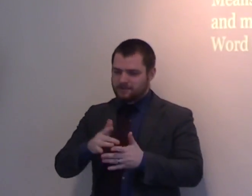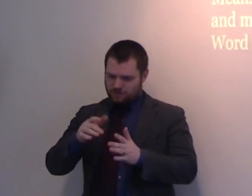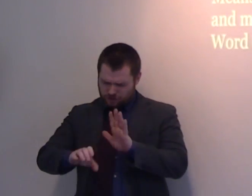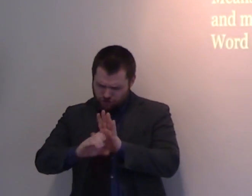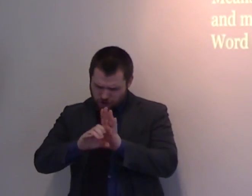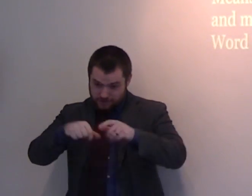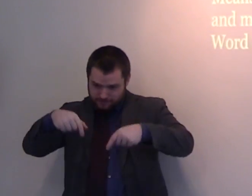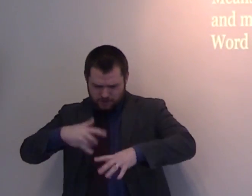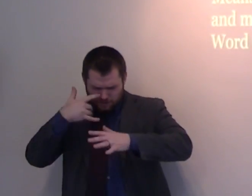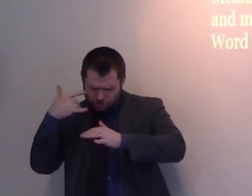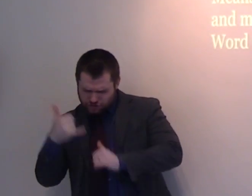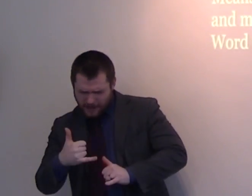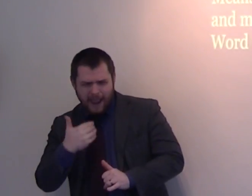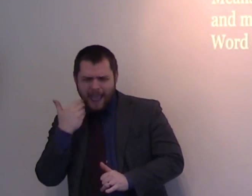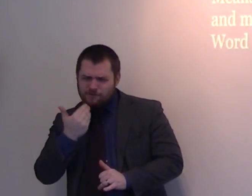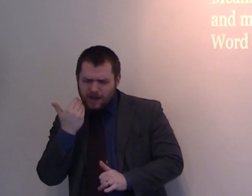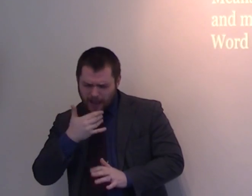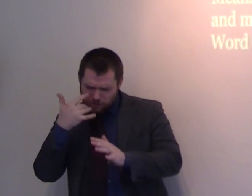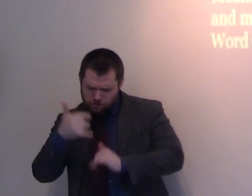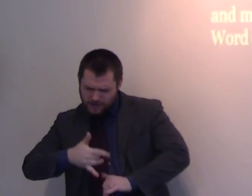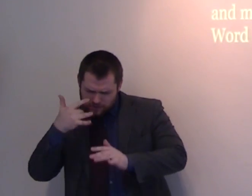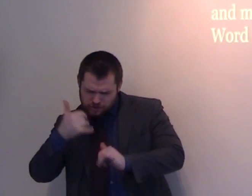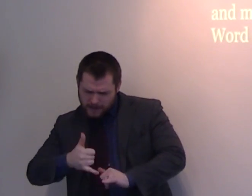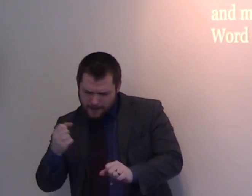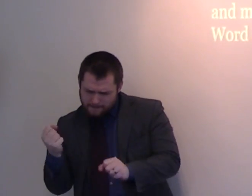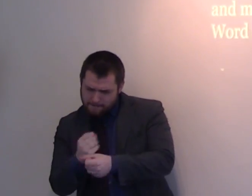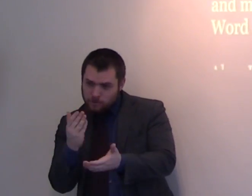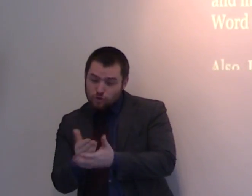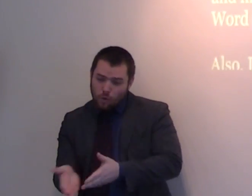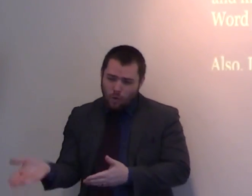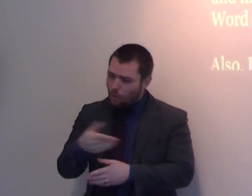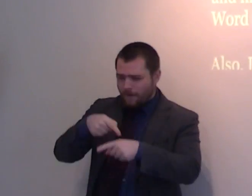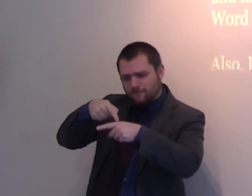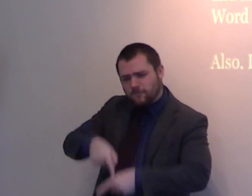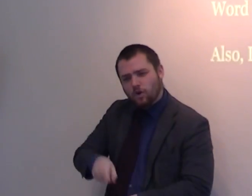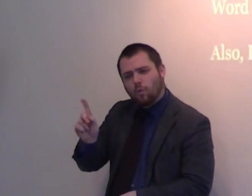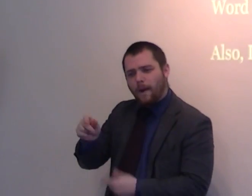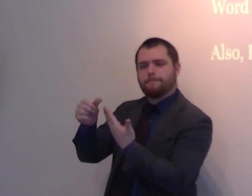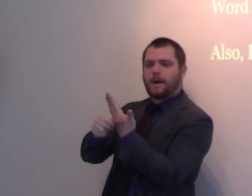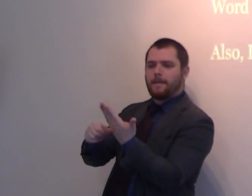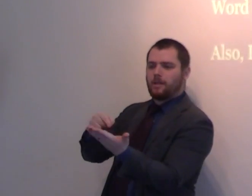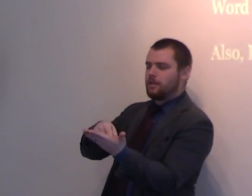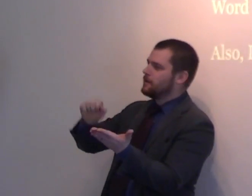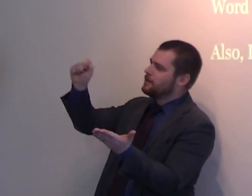church every day and make sure we are following God's word, the Bible.